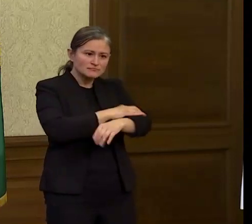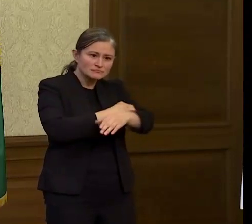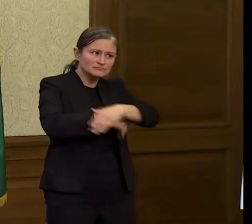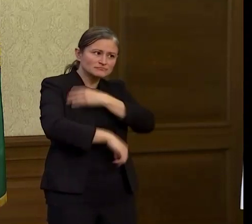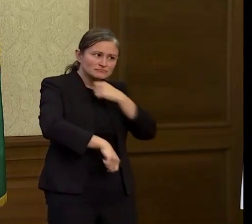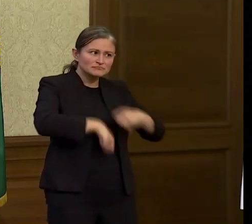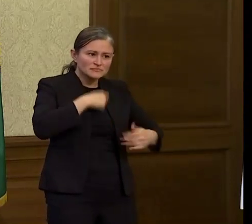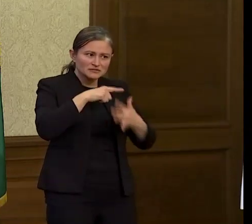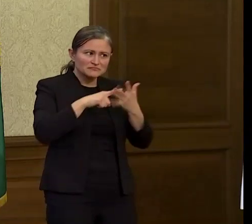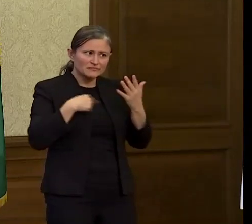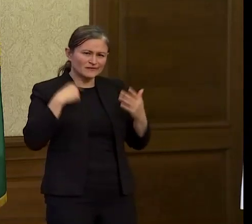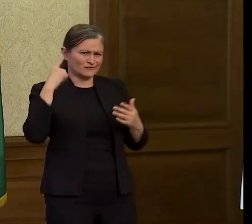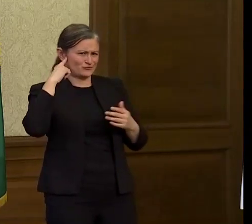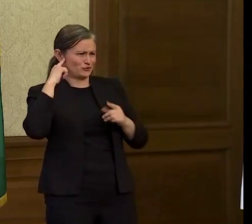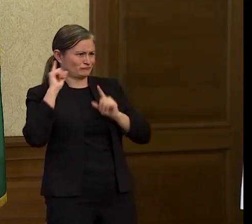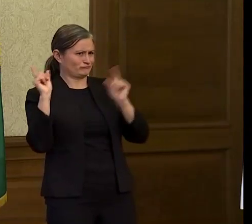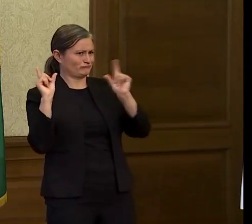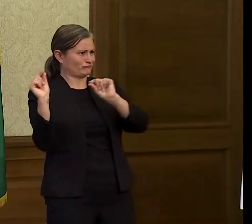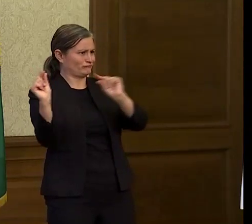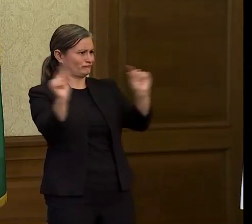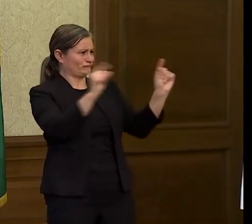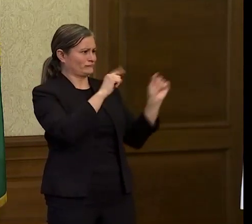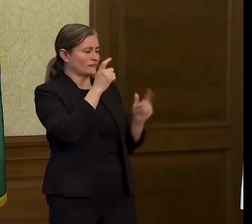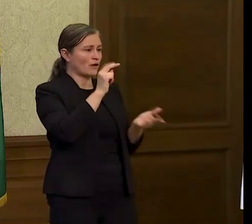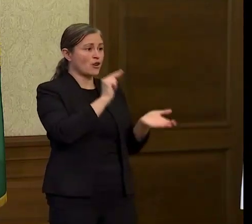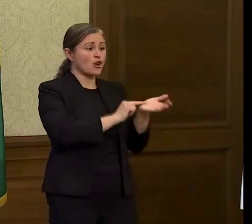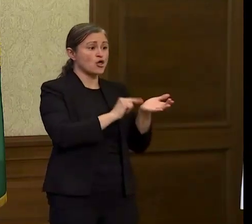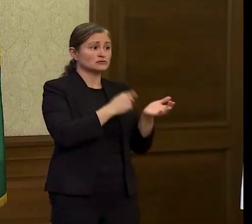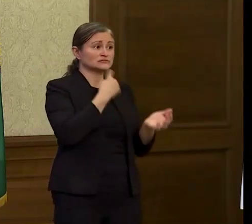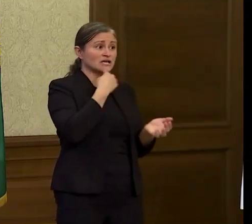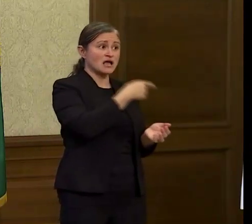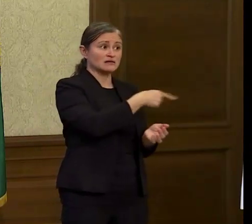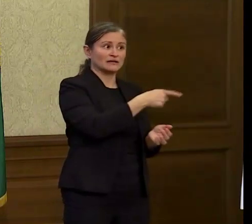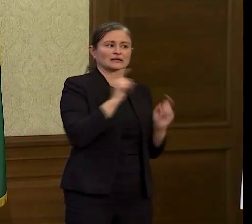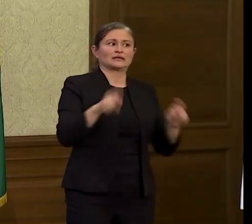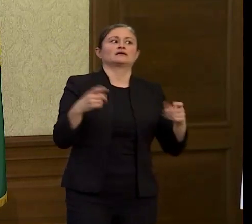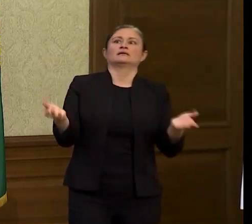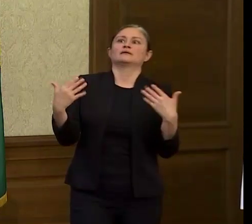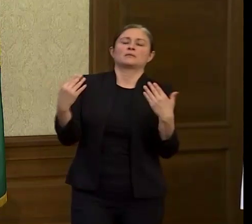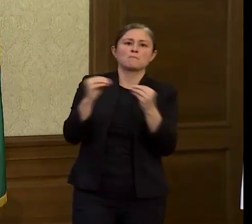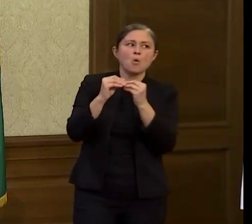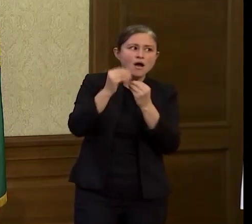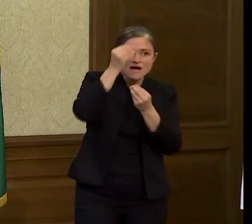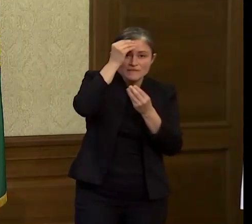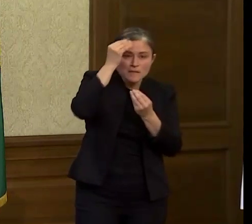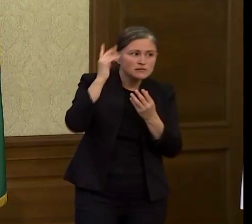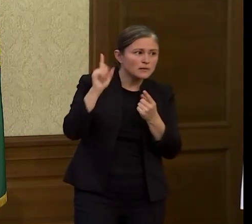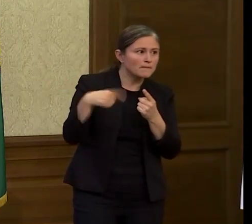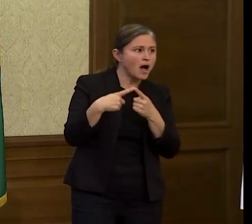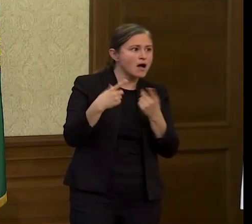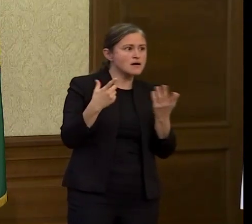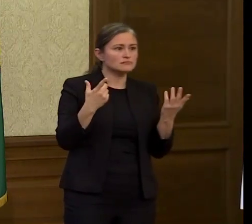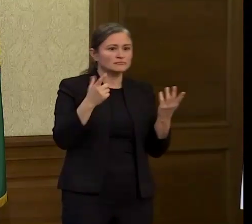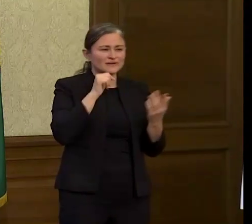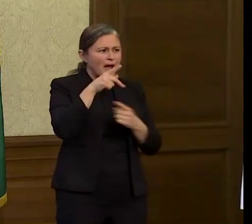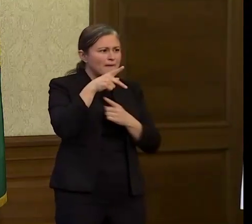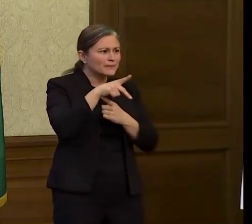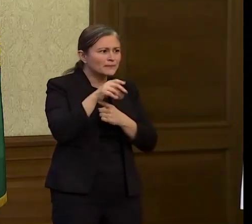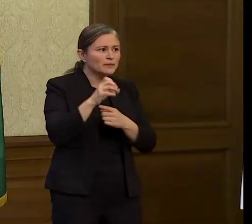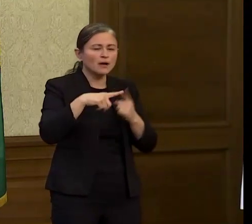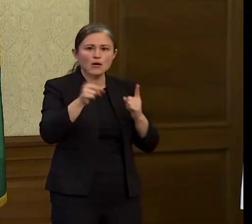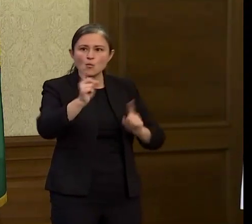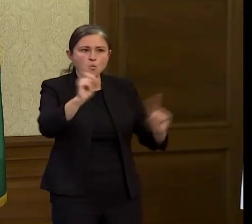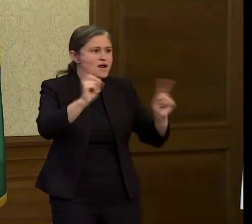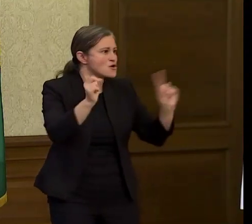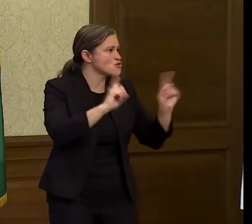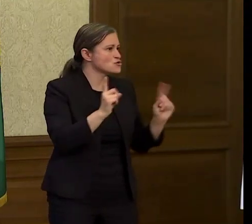unions concerned about just transparency, just information on where these things currently are. So what sort of data does the state have